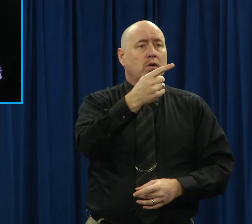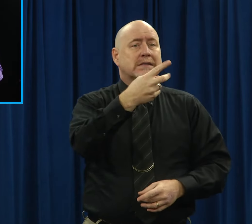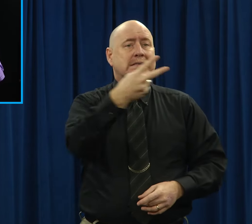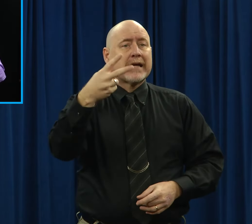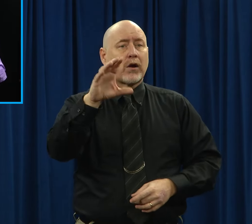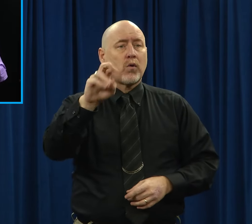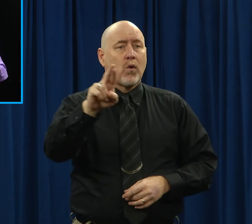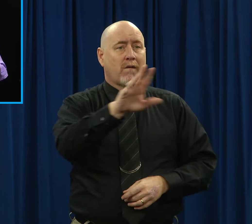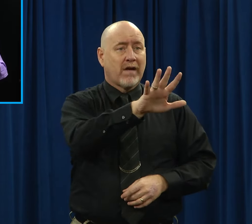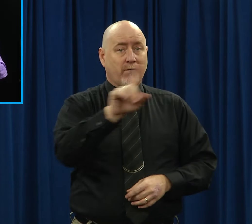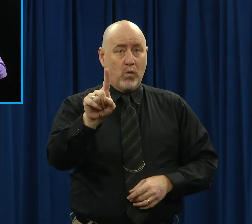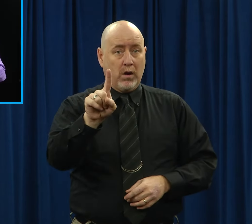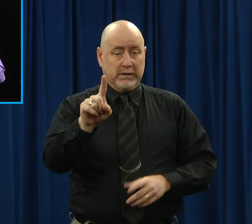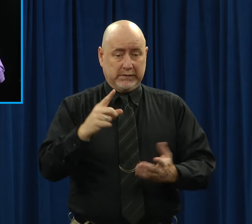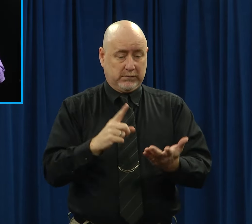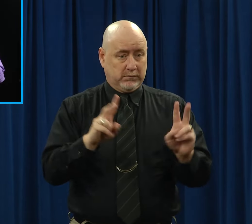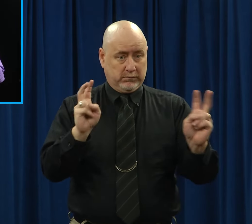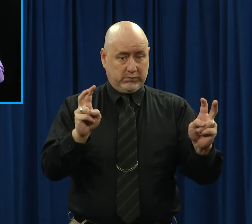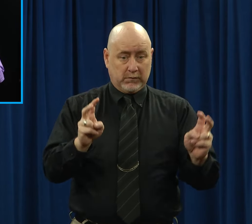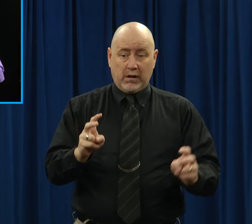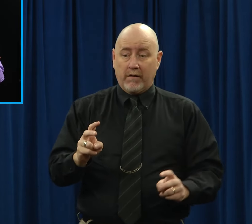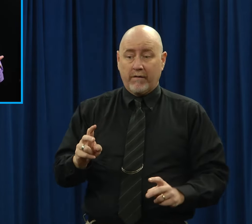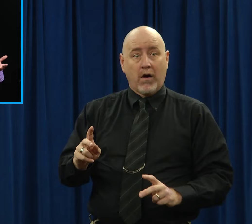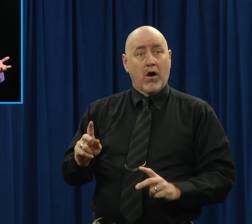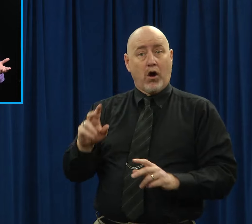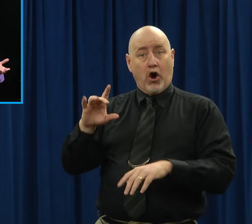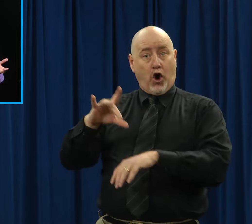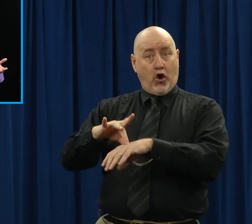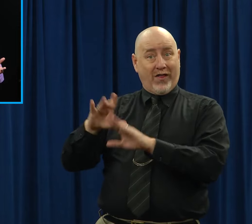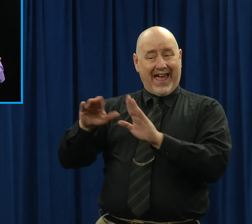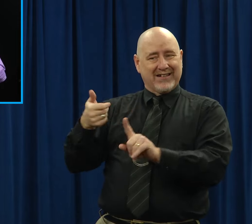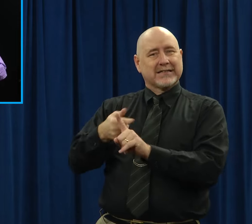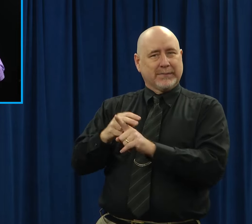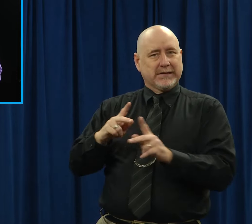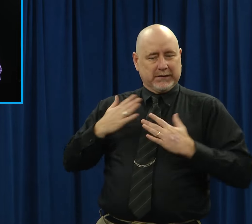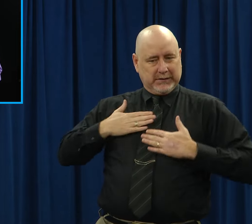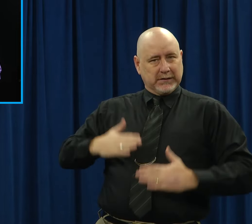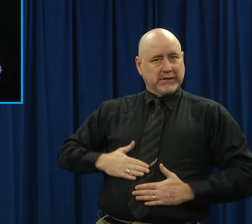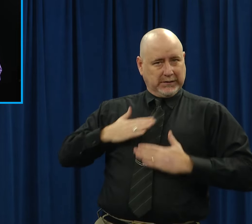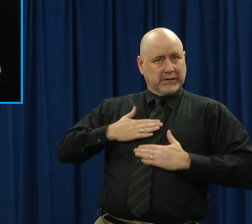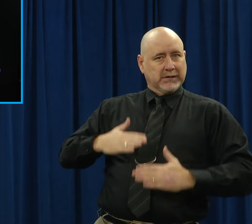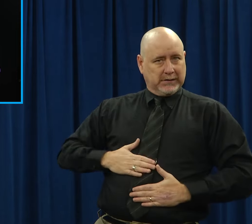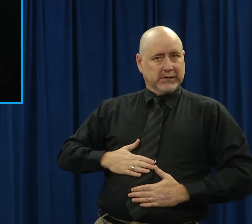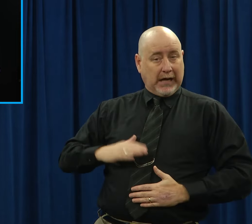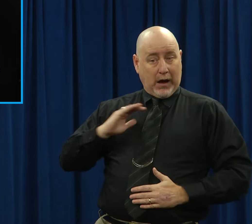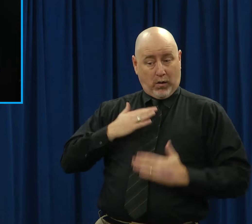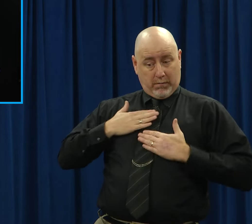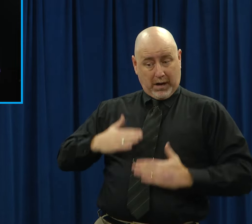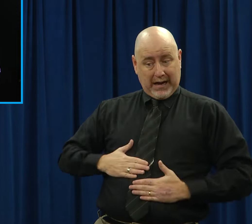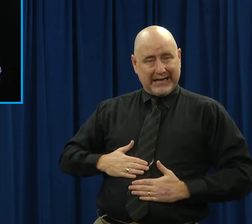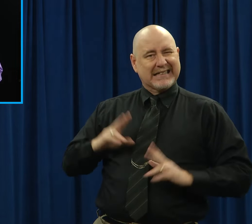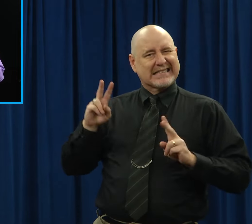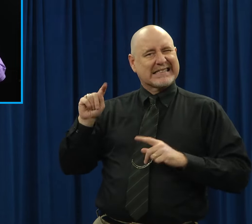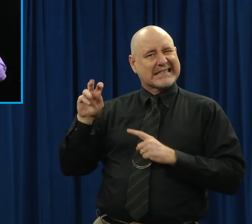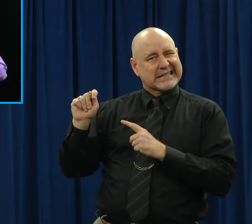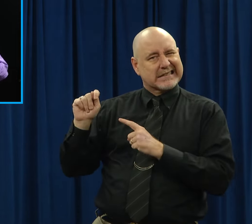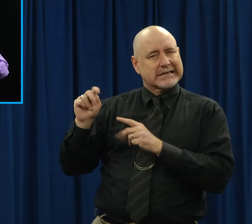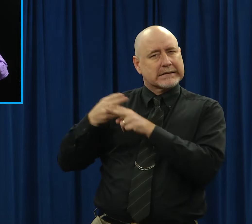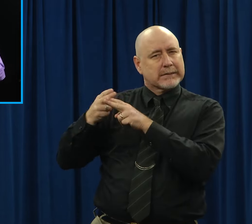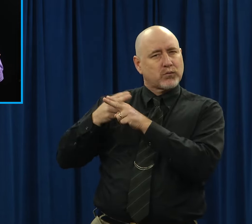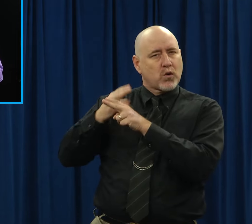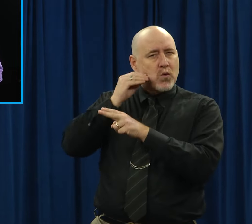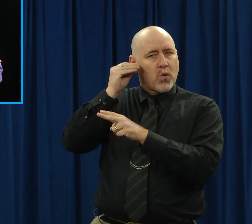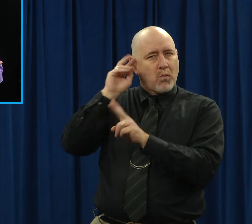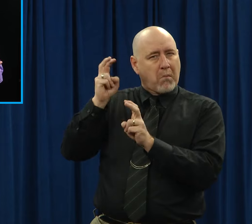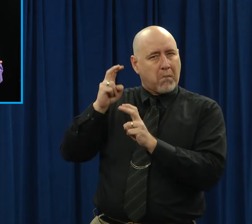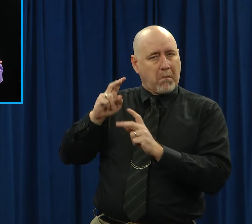5 and verse 1 says, for we know that if our earthly house, this tent, that's talking about our physical body, it is a